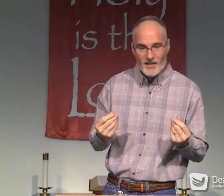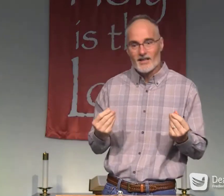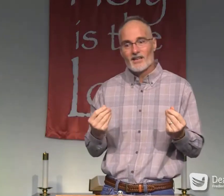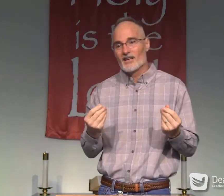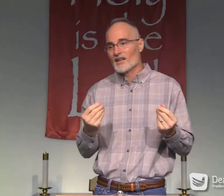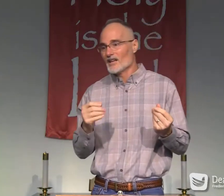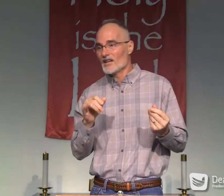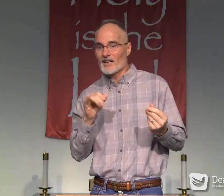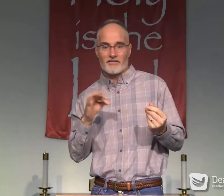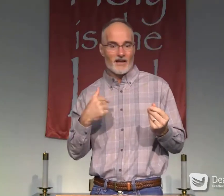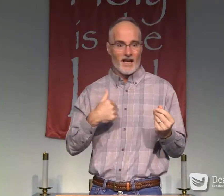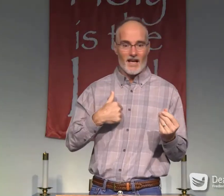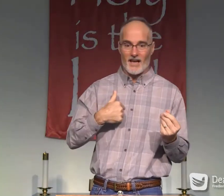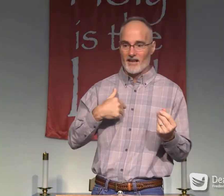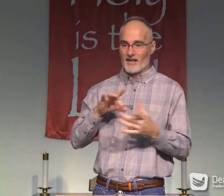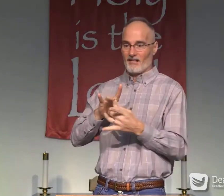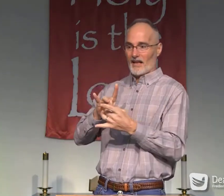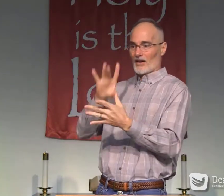No, money